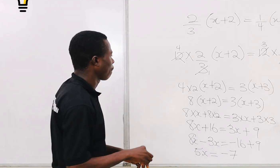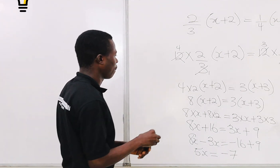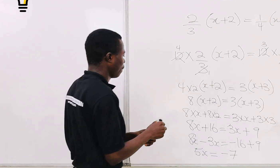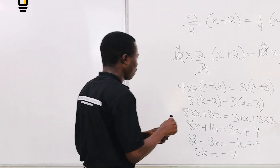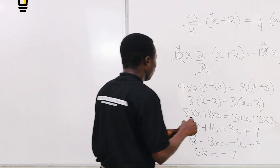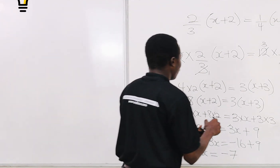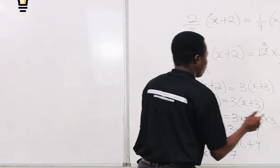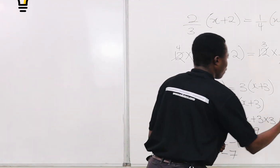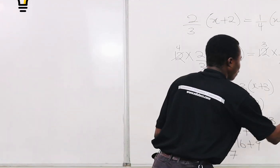as well.